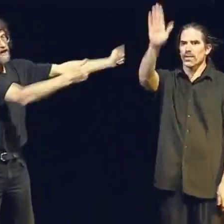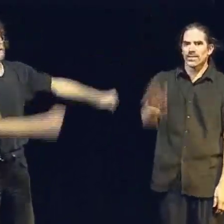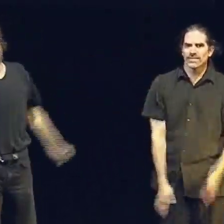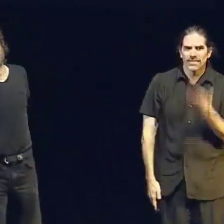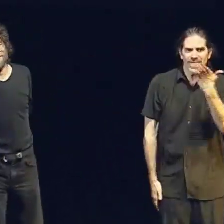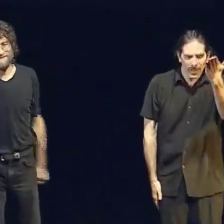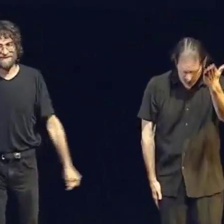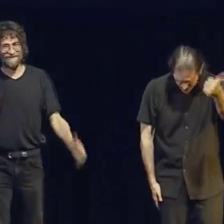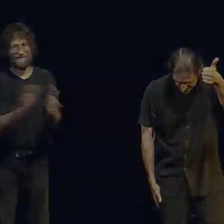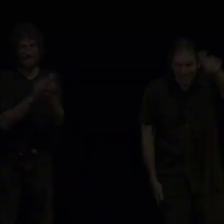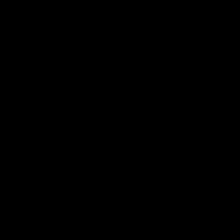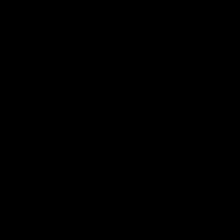Thank you.